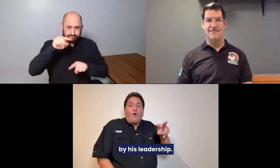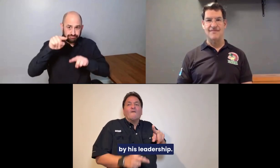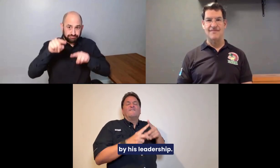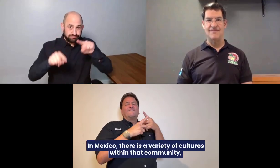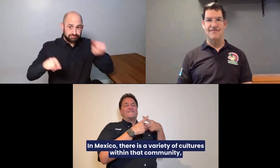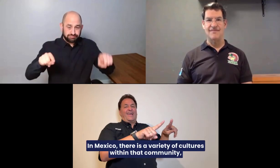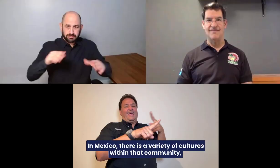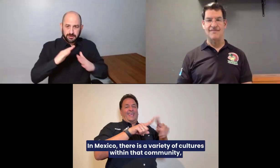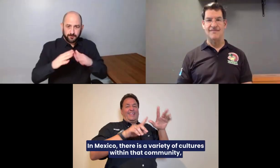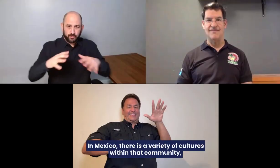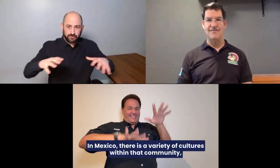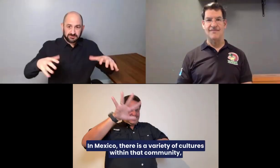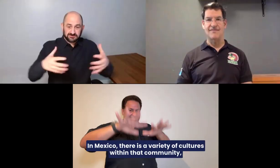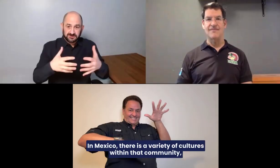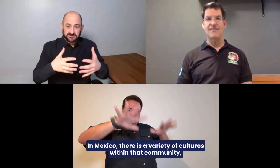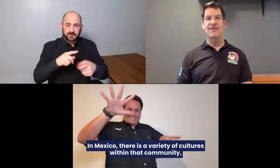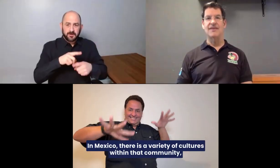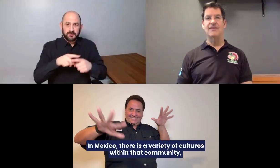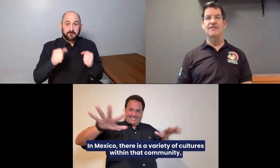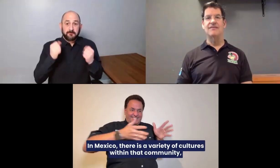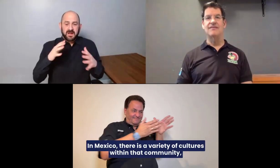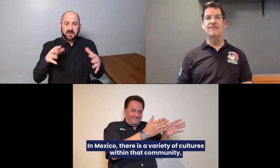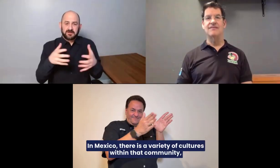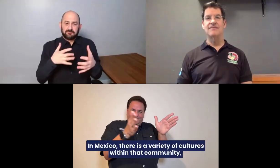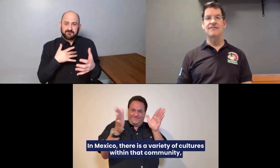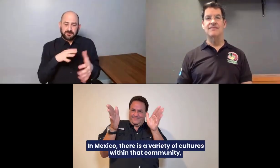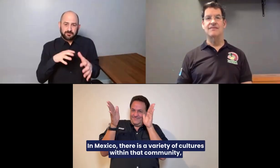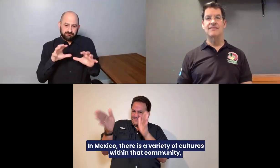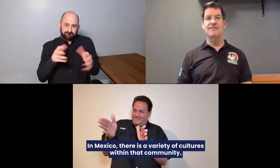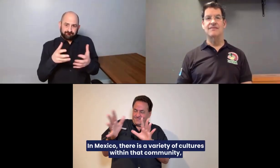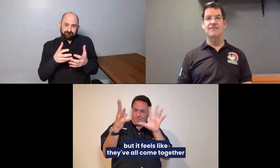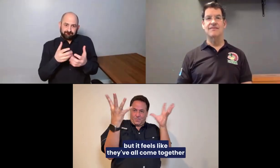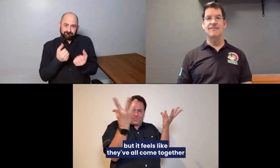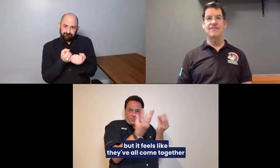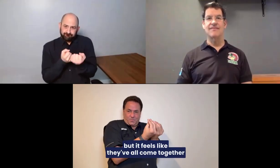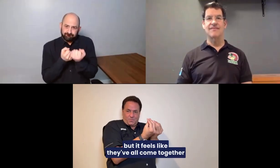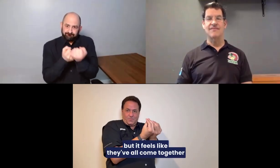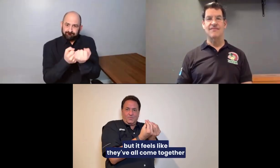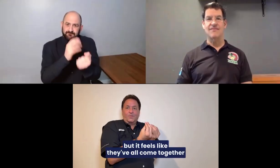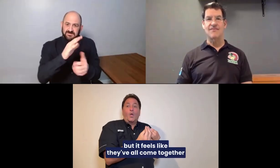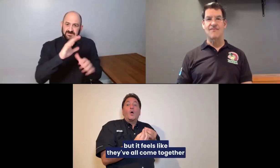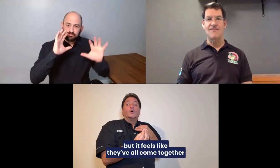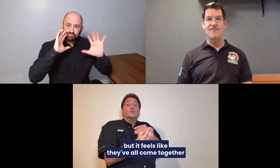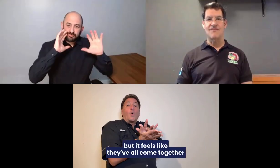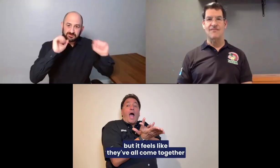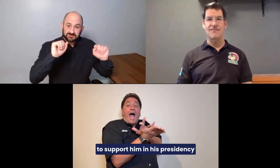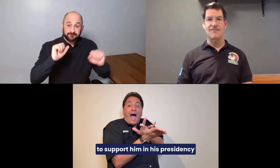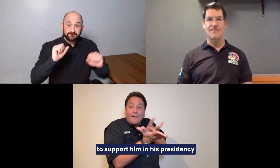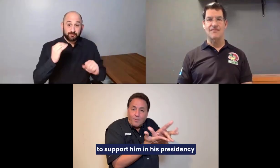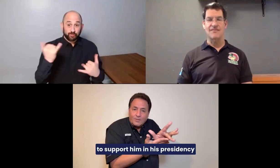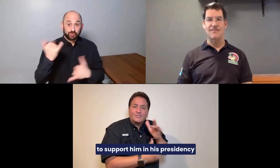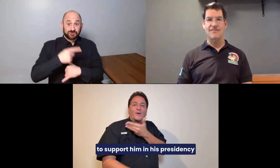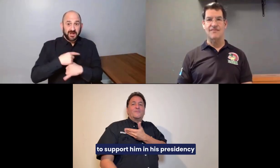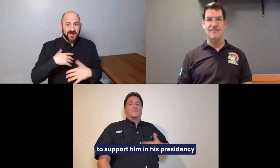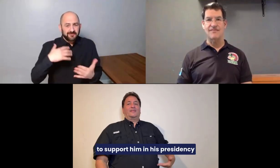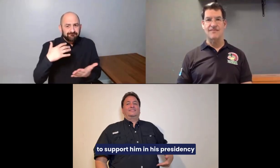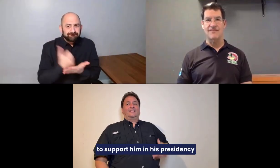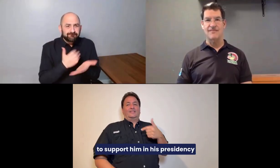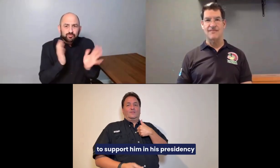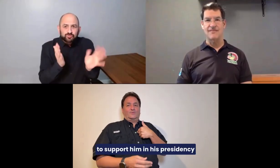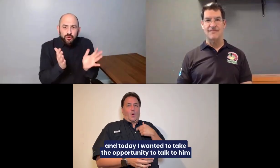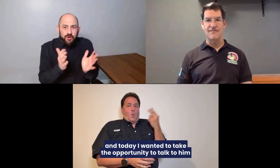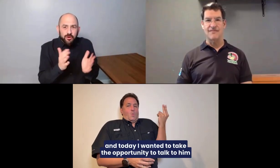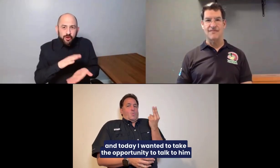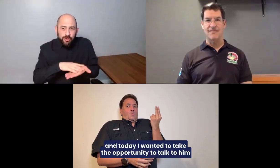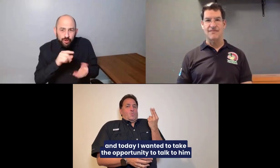In Mexico, there is a variety of cultures within that community, but it feels like they've all come together to support him in his